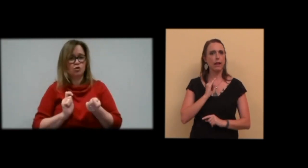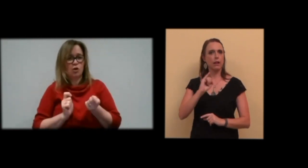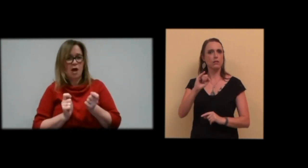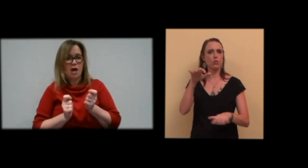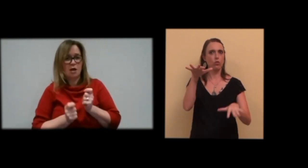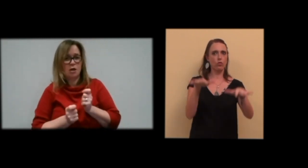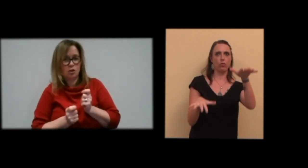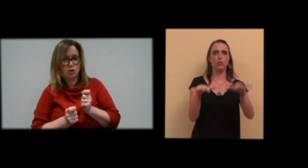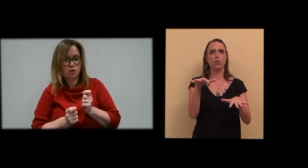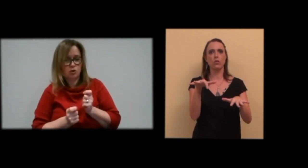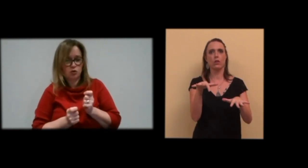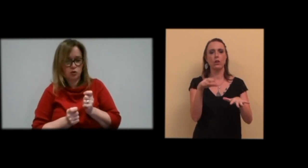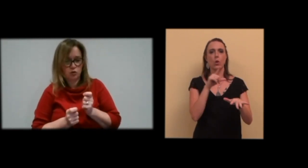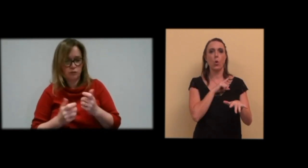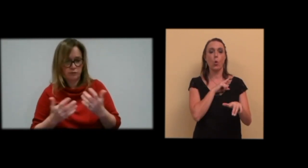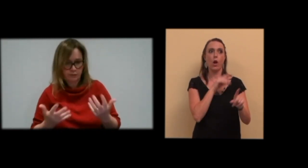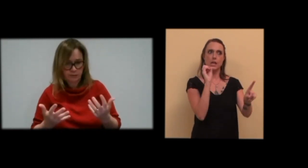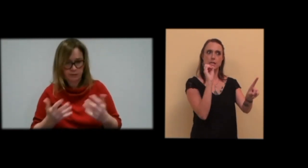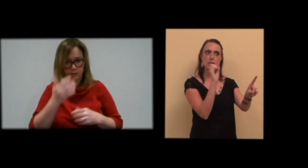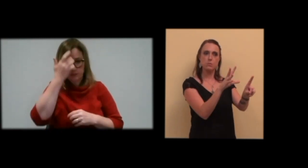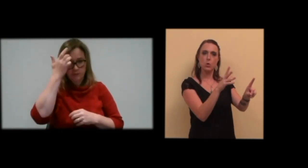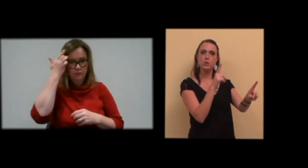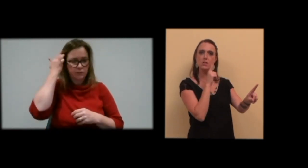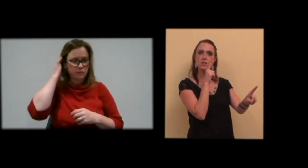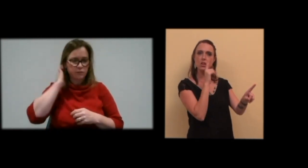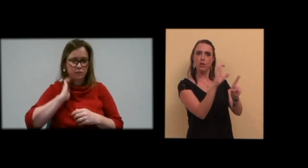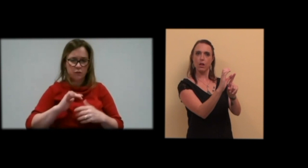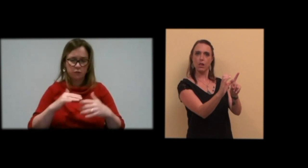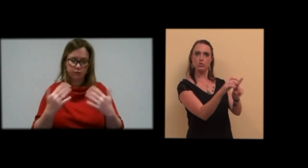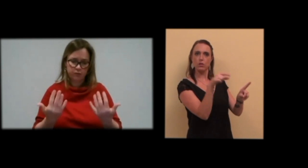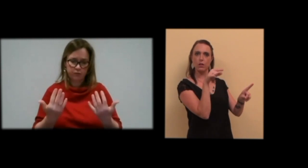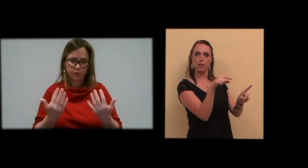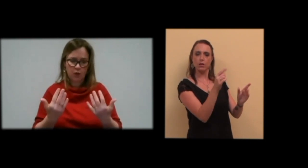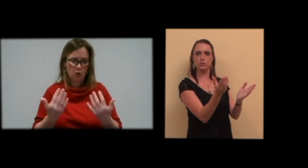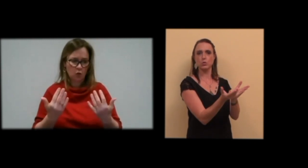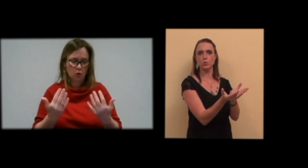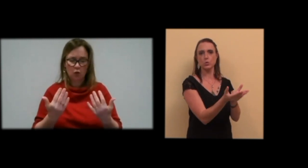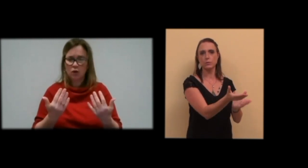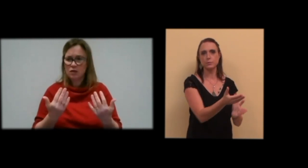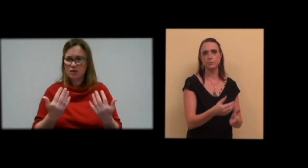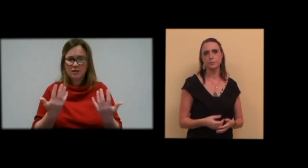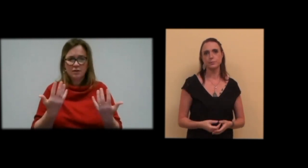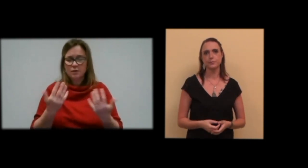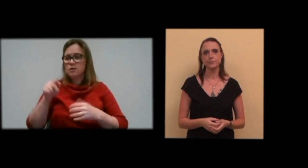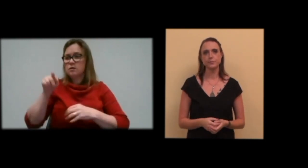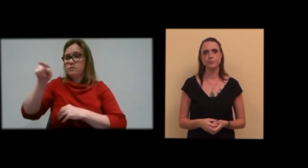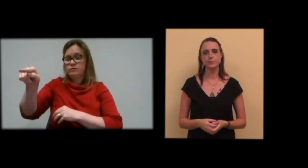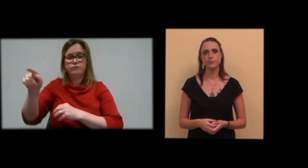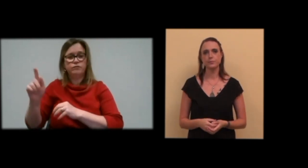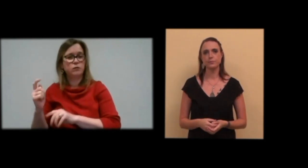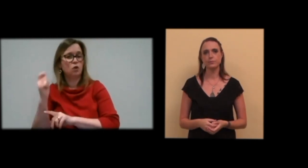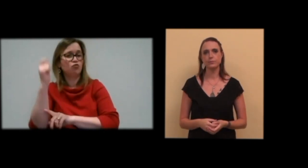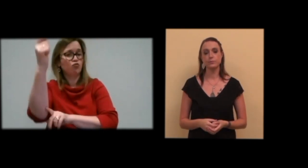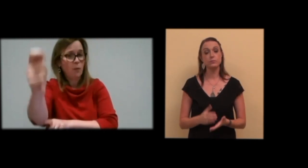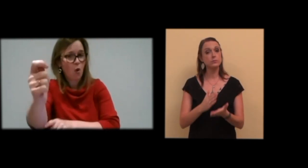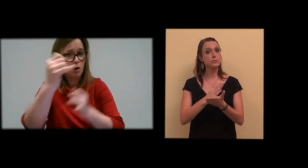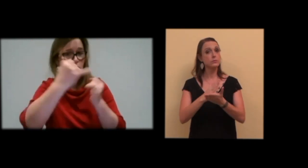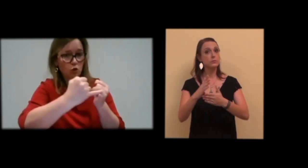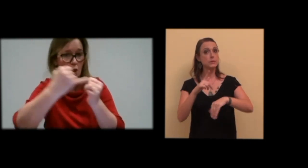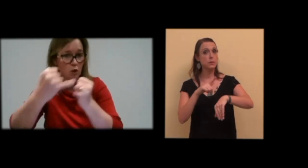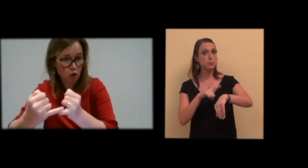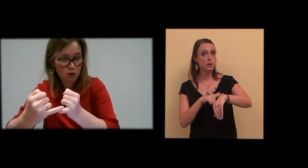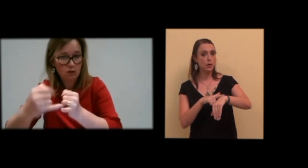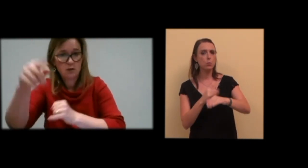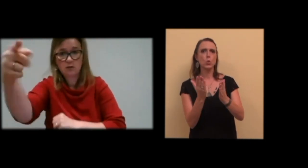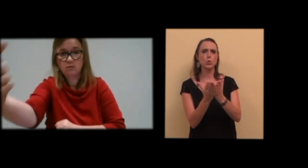a cultural identity shift for the child to then be exposed to the hearing culture within school.